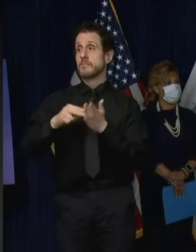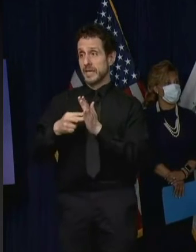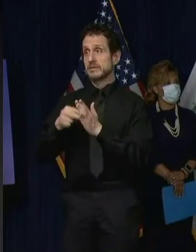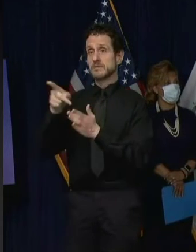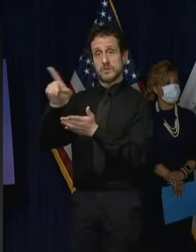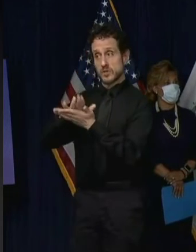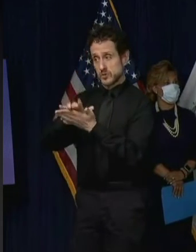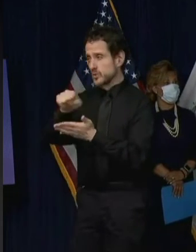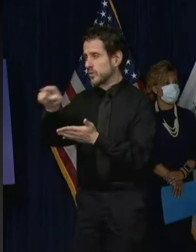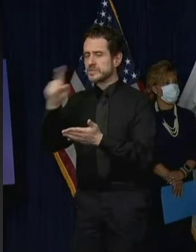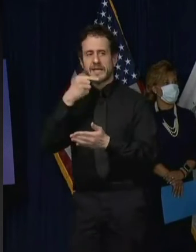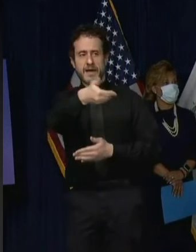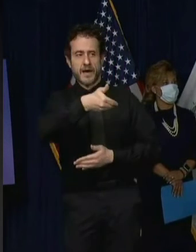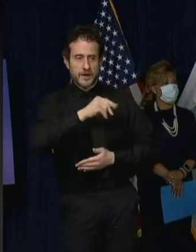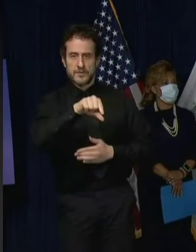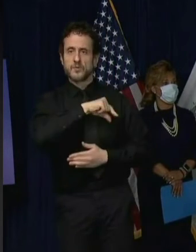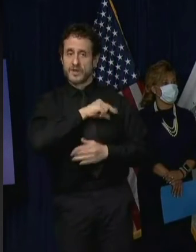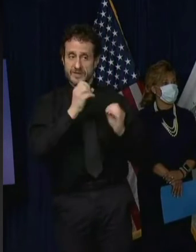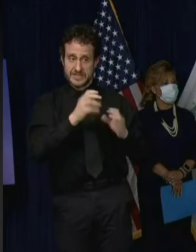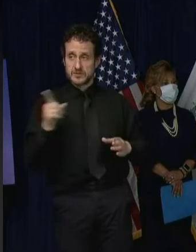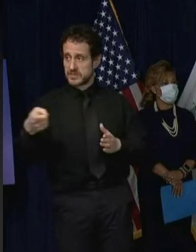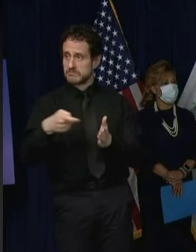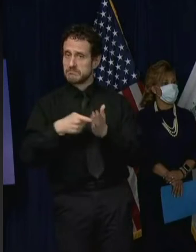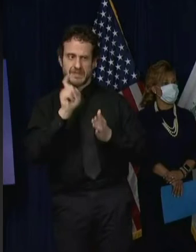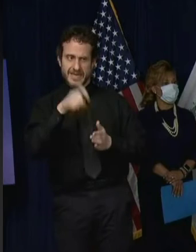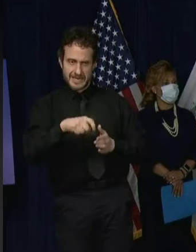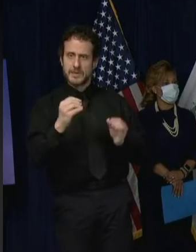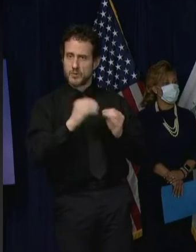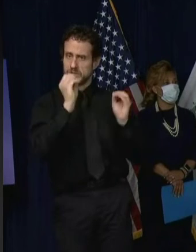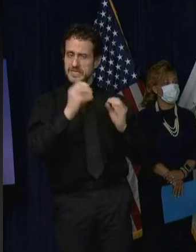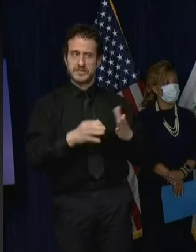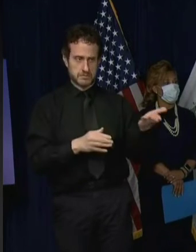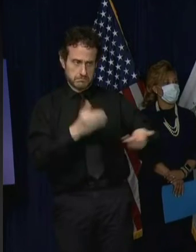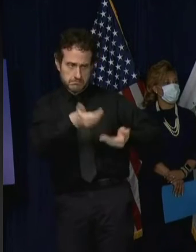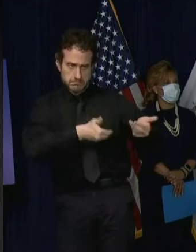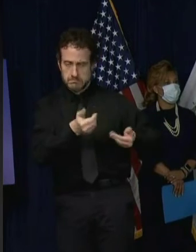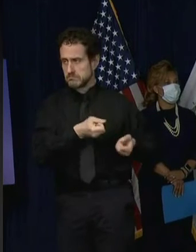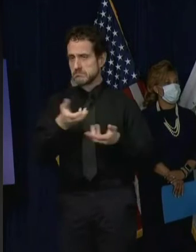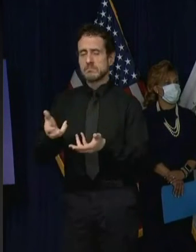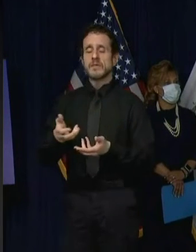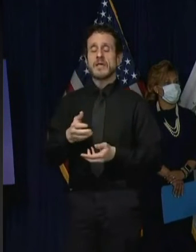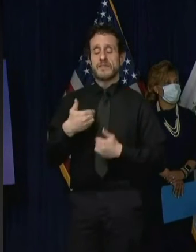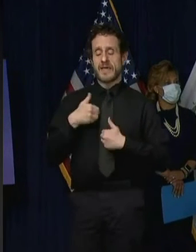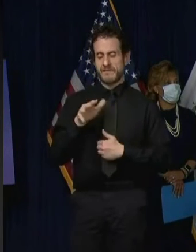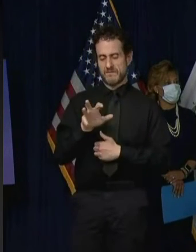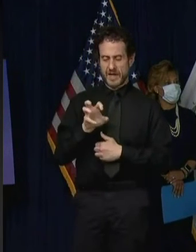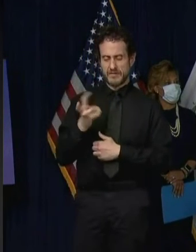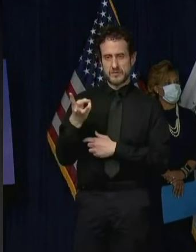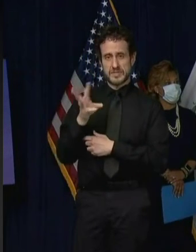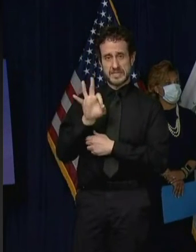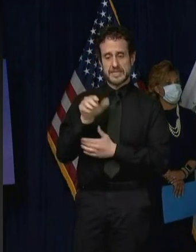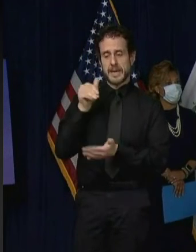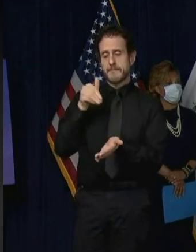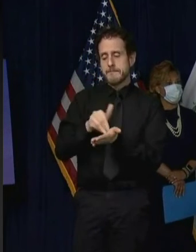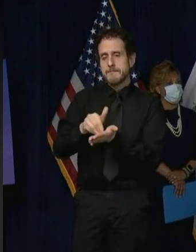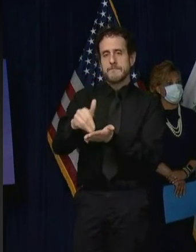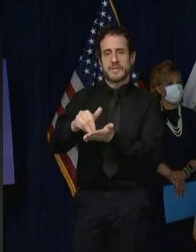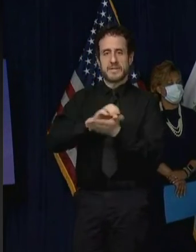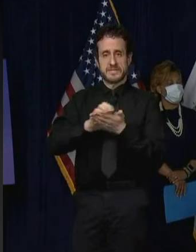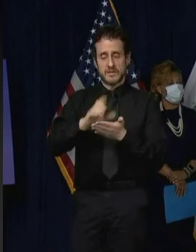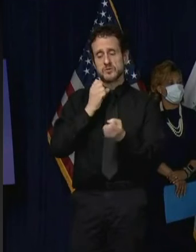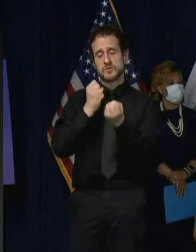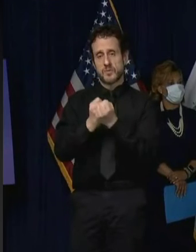need when students come back. There is $569 million to support our K-12 schools